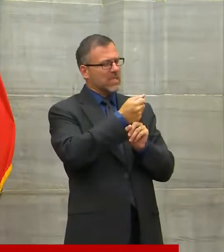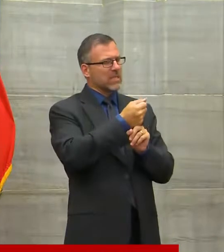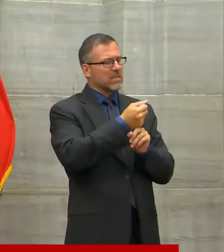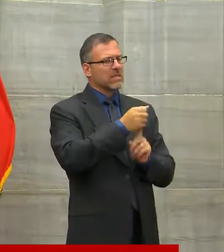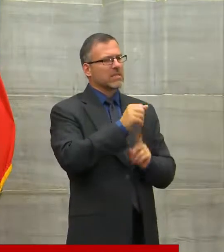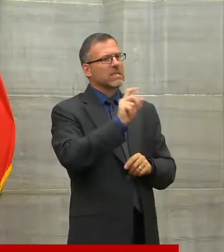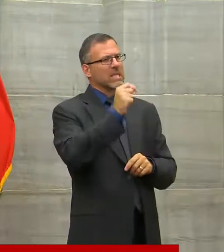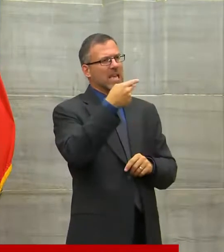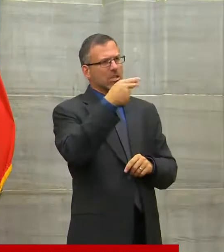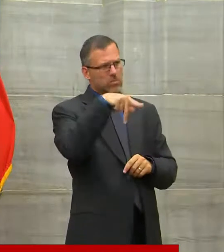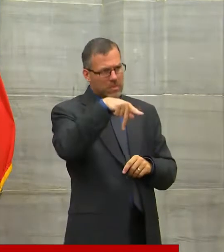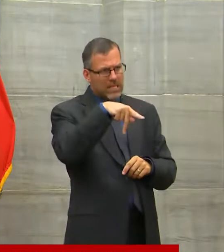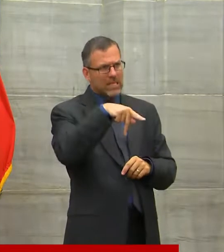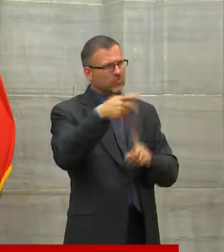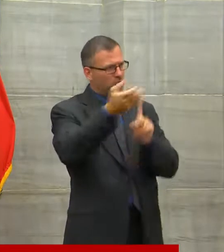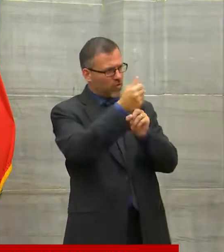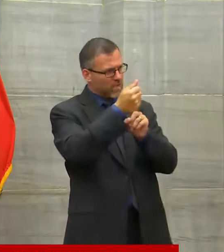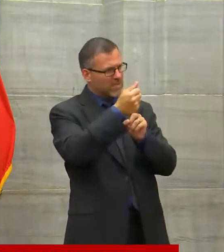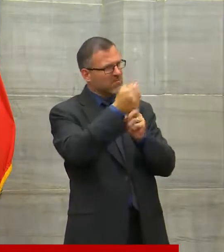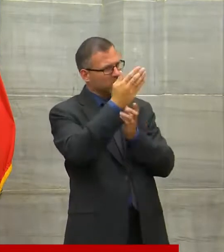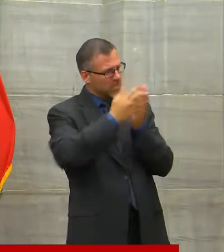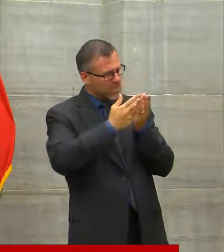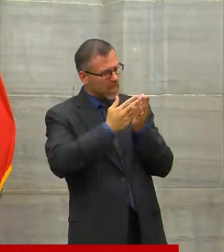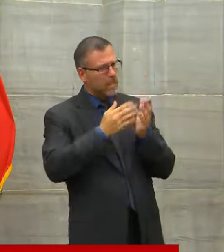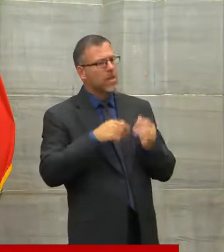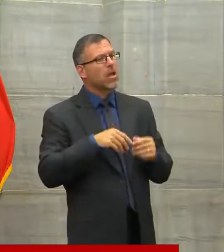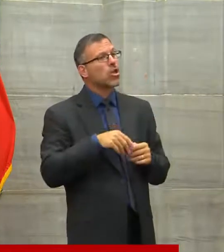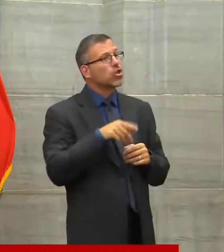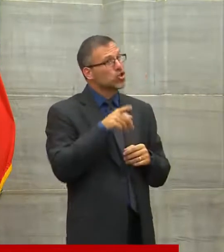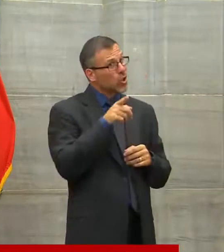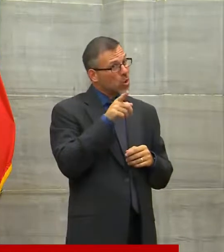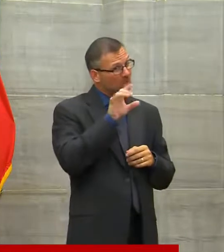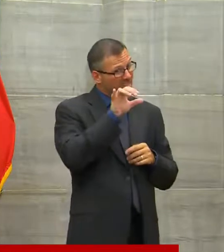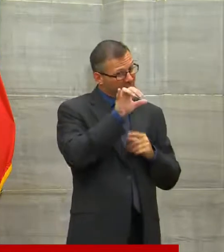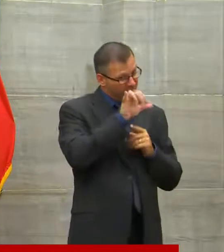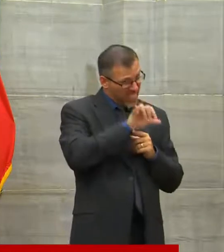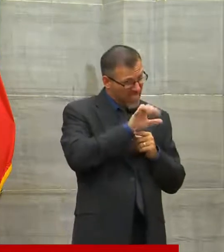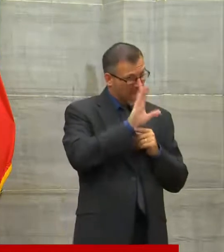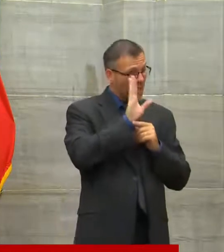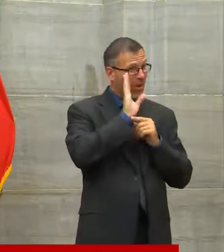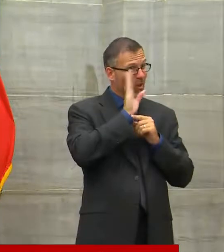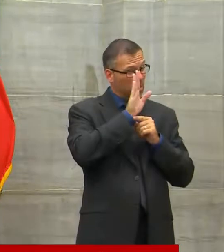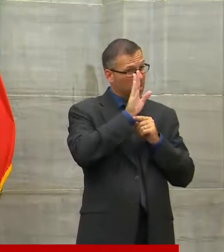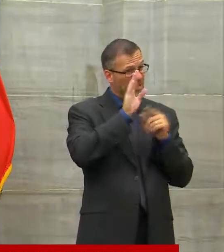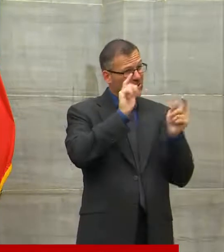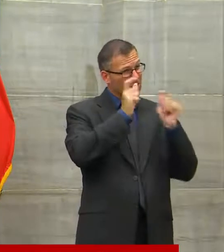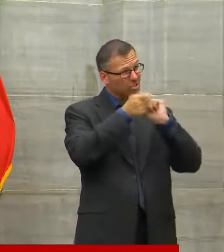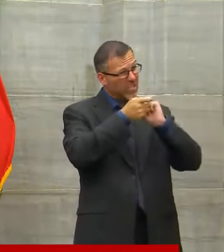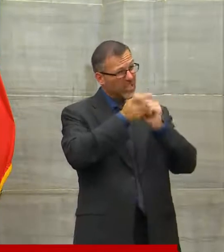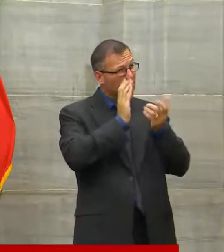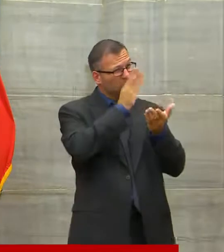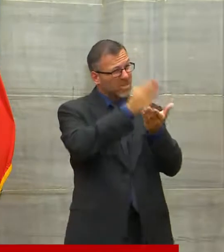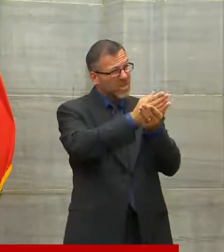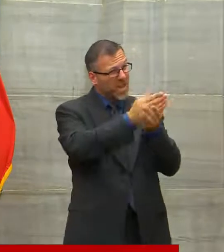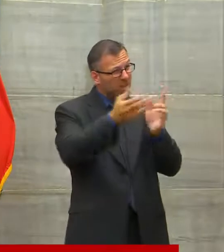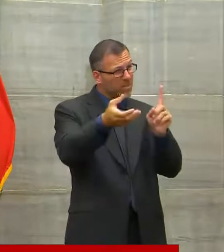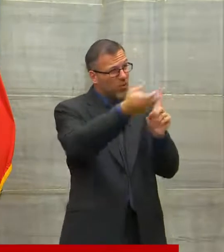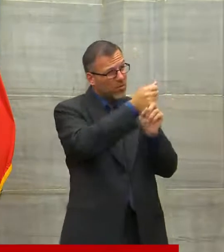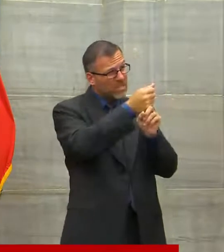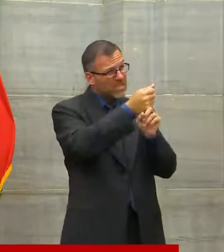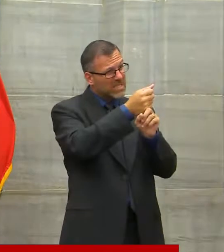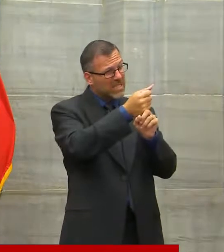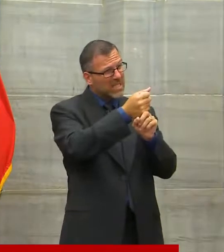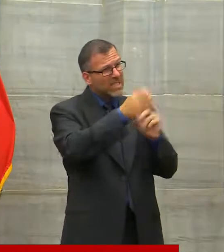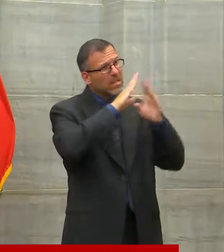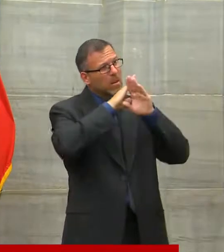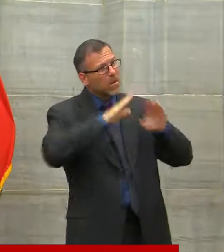Is this an effort to change that and stop arresting what they say were peaceful protesters? I mean,